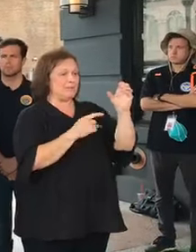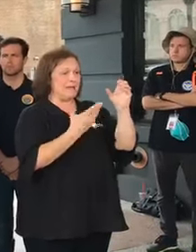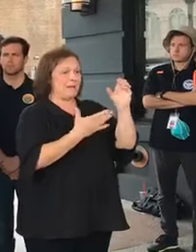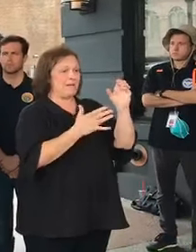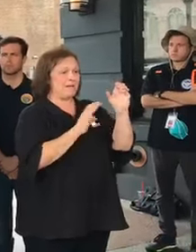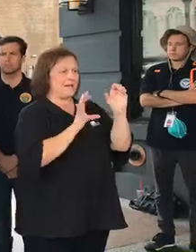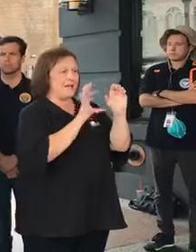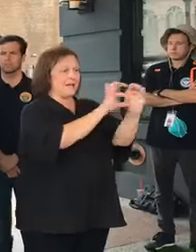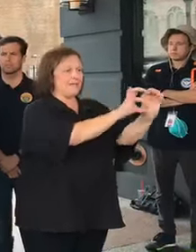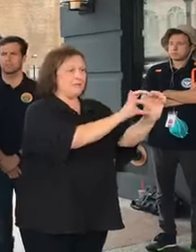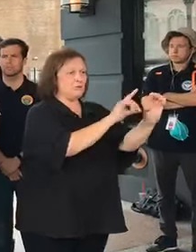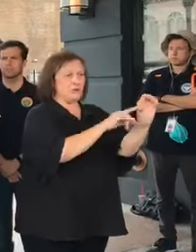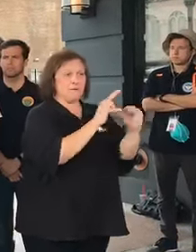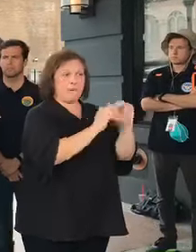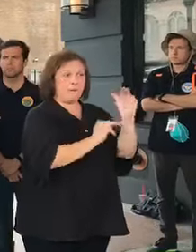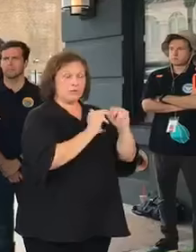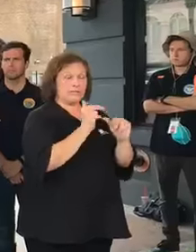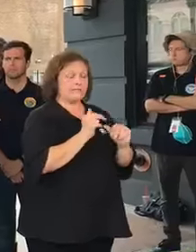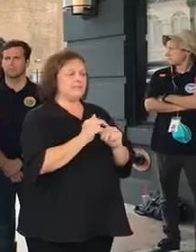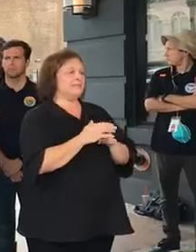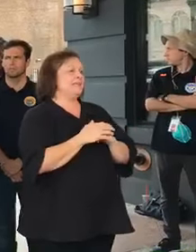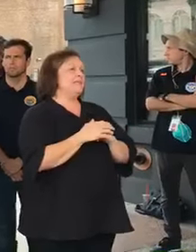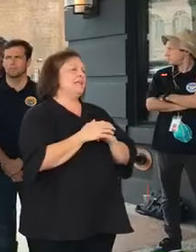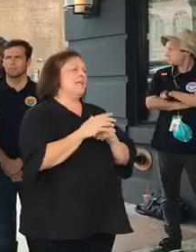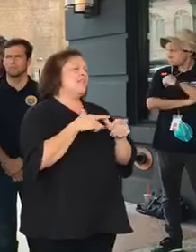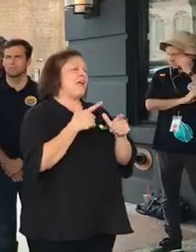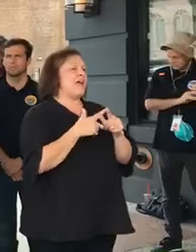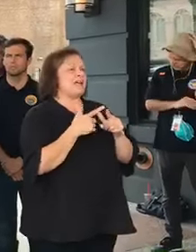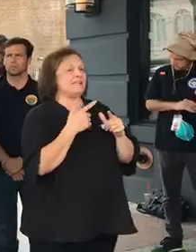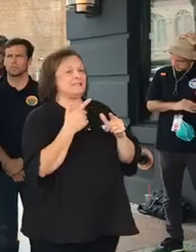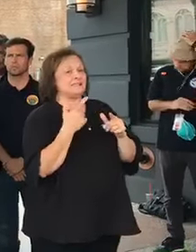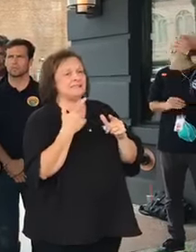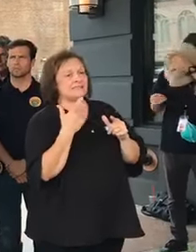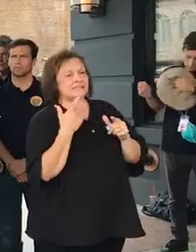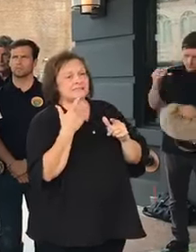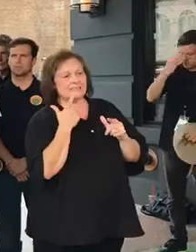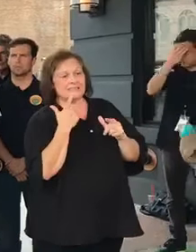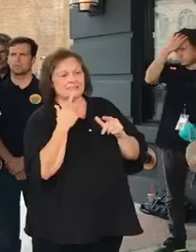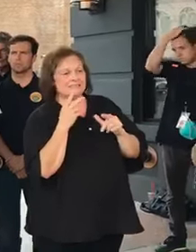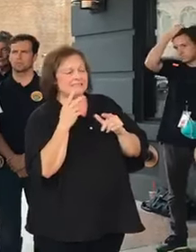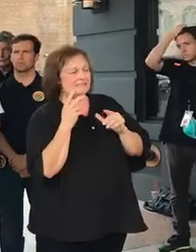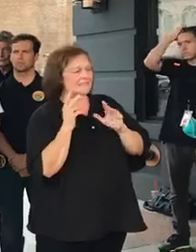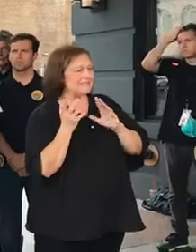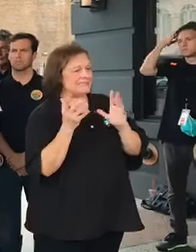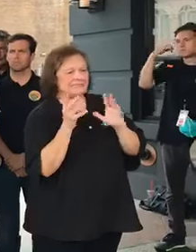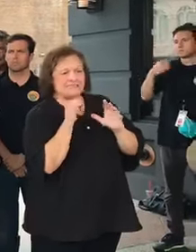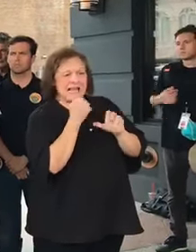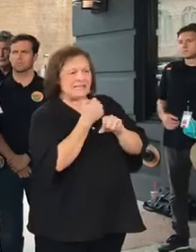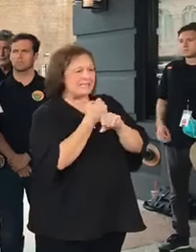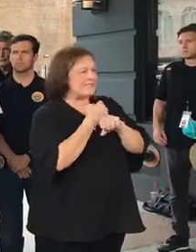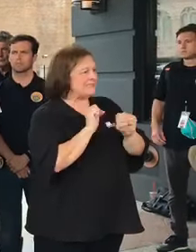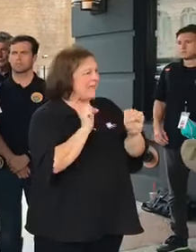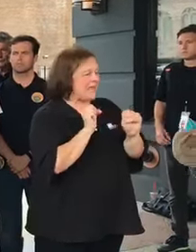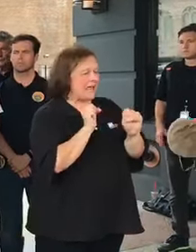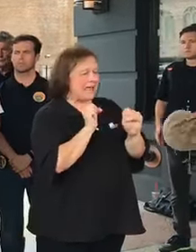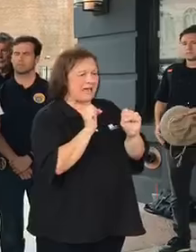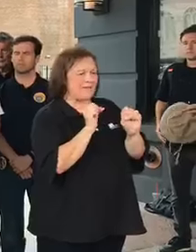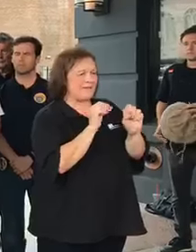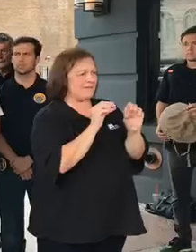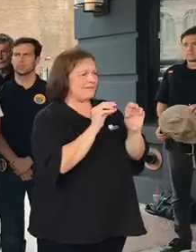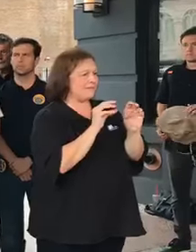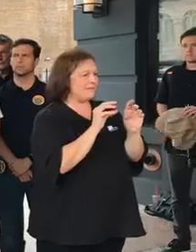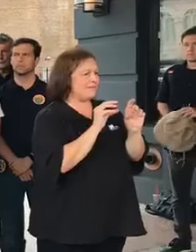it. They advised against moving it in any way, shape, or form, and didn't believe it was safe enough to even work around